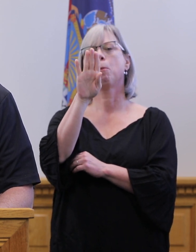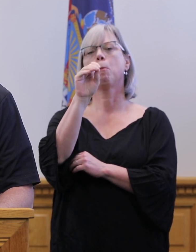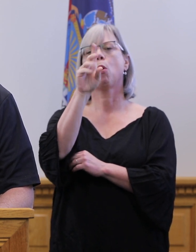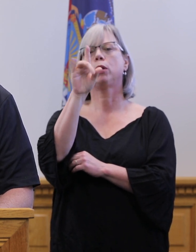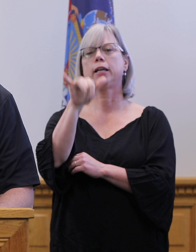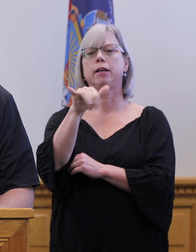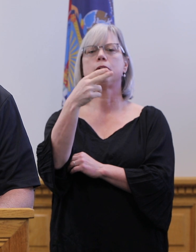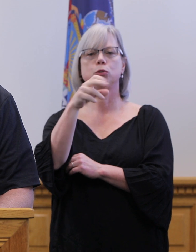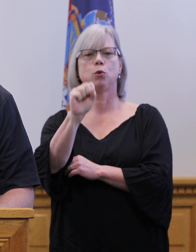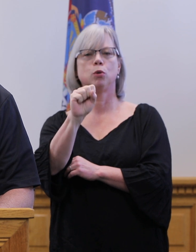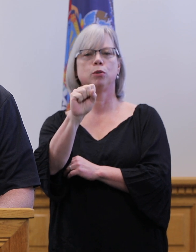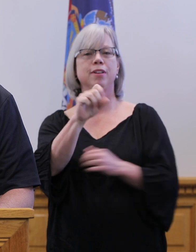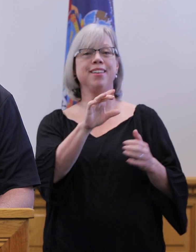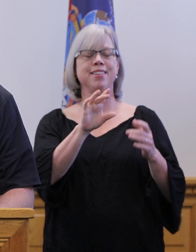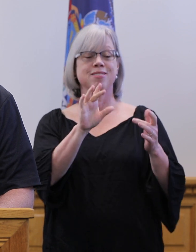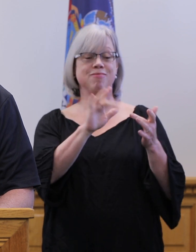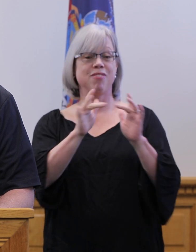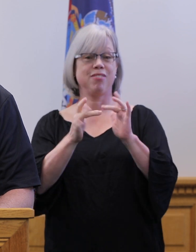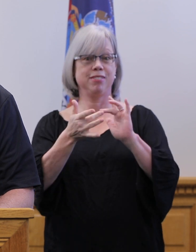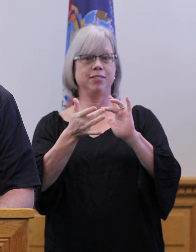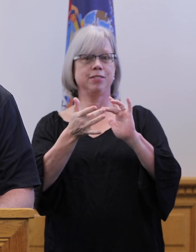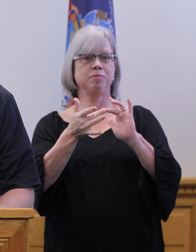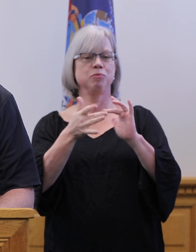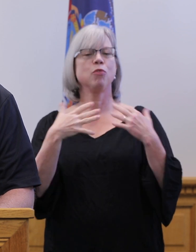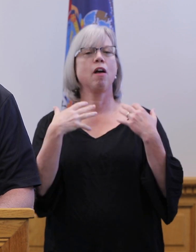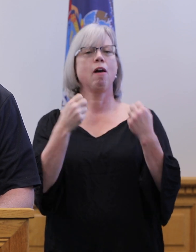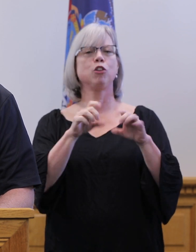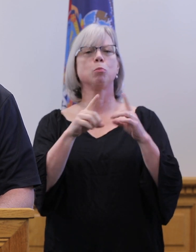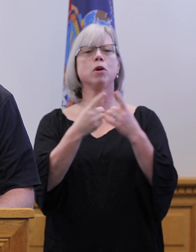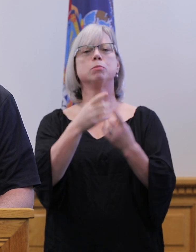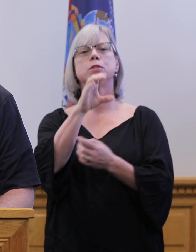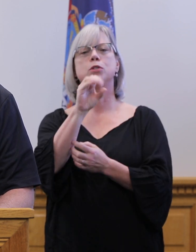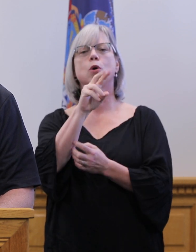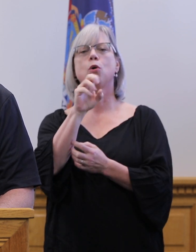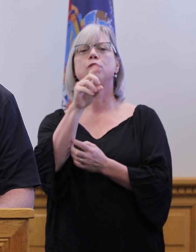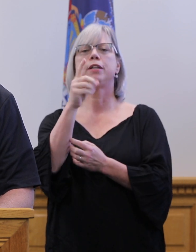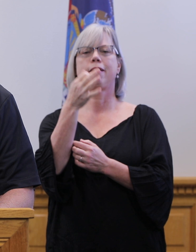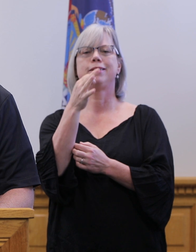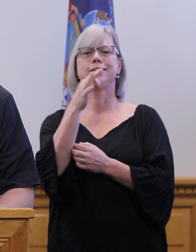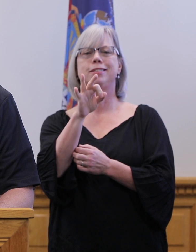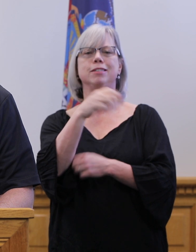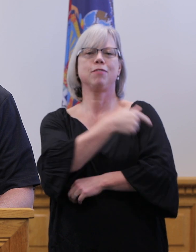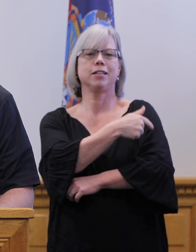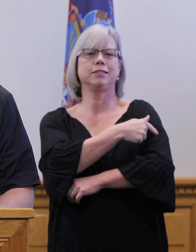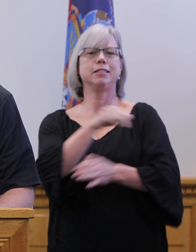The link to register for that clinic is now posted on the Health Department's COVID-19 vaccine page. Go to